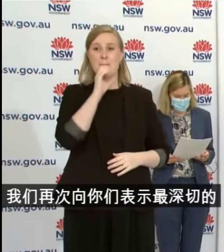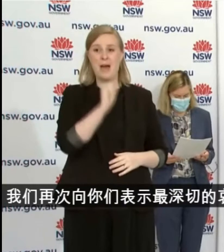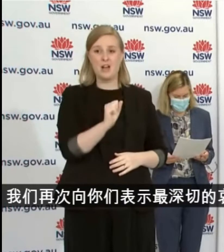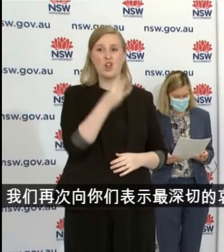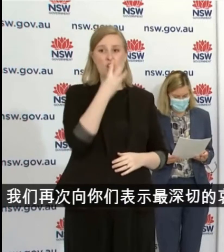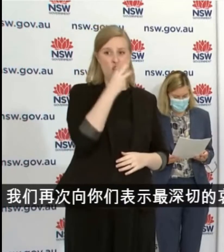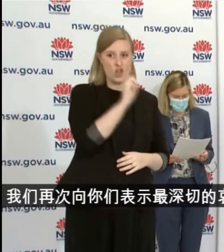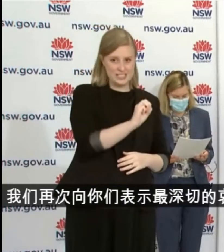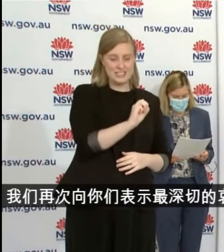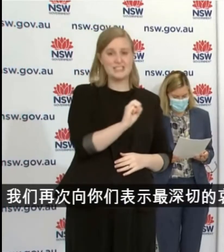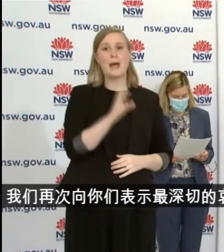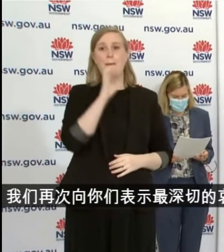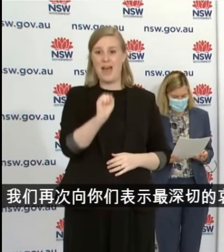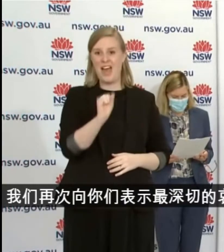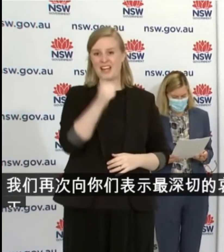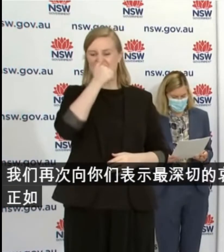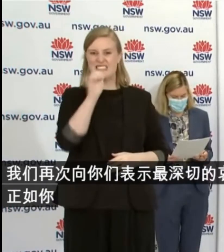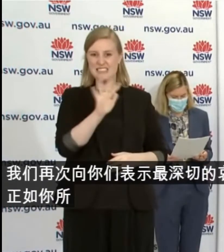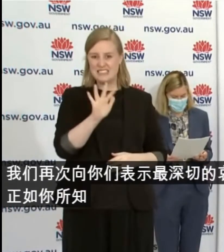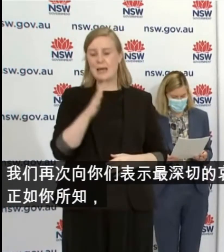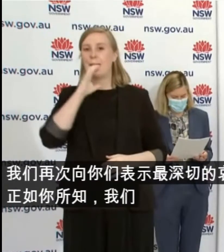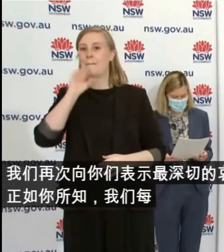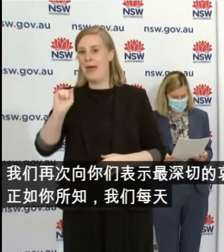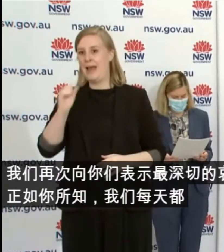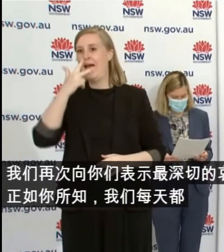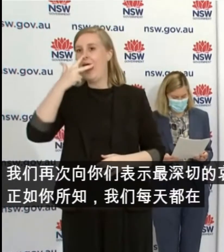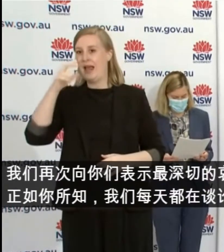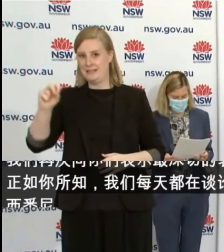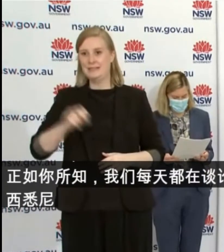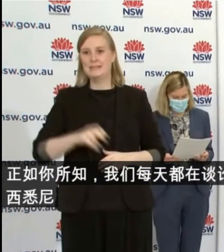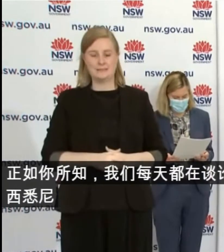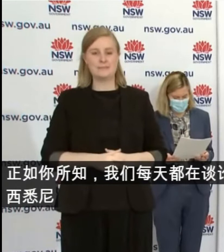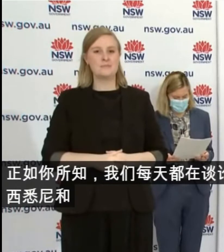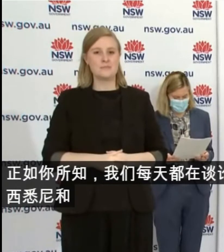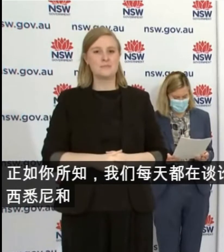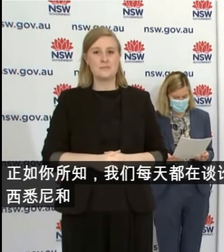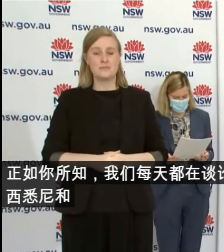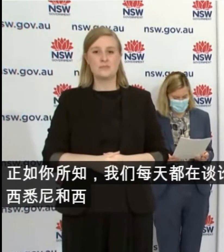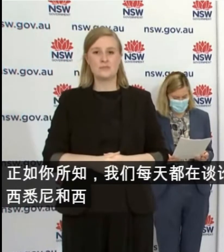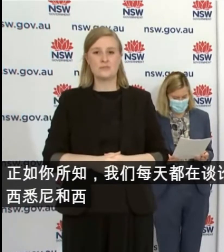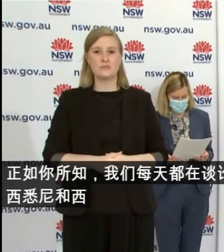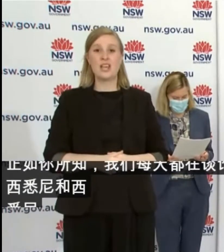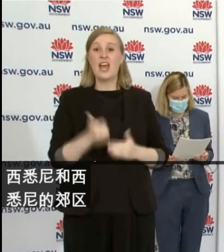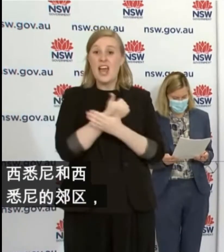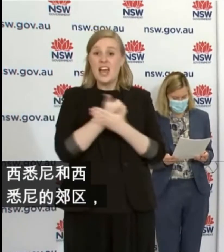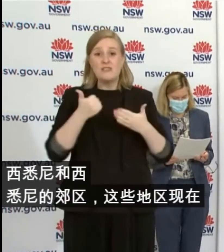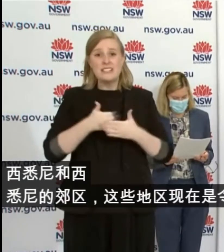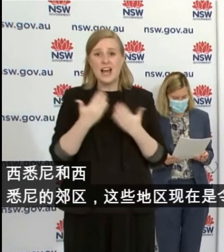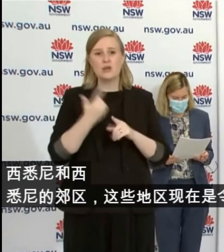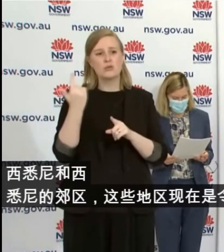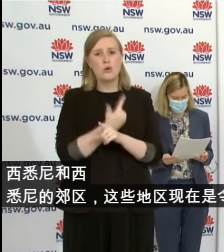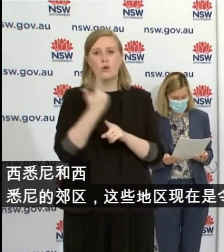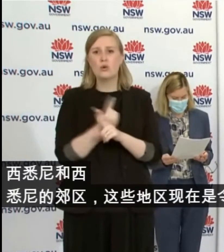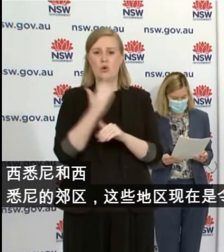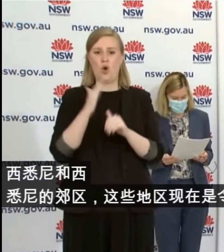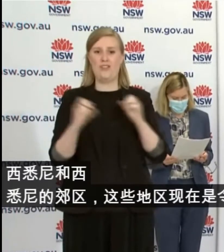our deepest condolences. As you know, every day we talk about the suburbs in southwestern and western Sydney that are areas